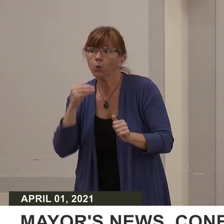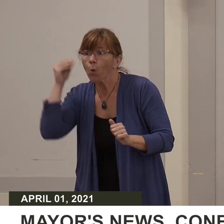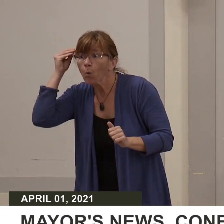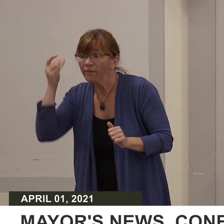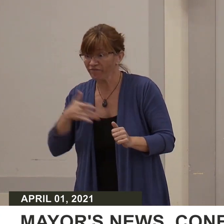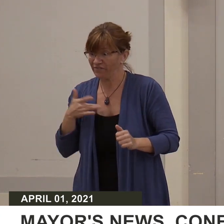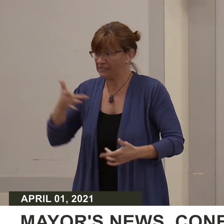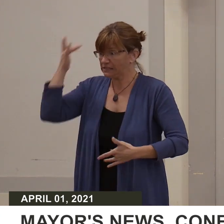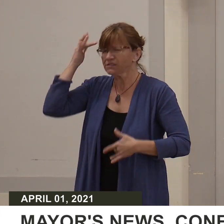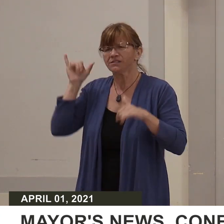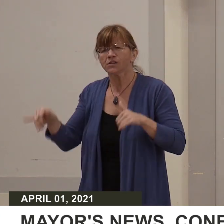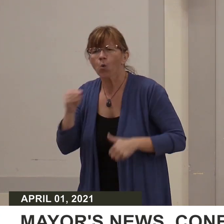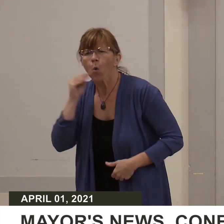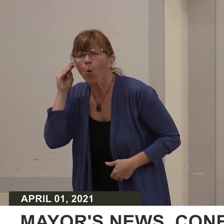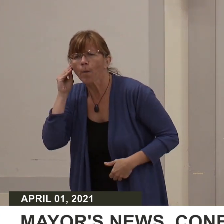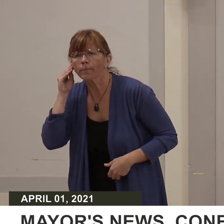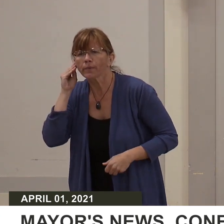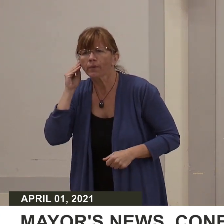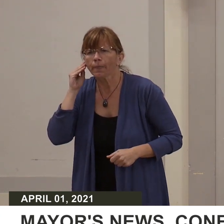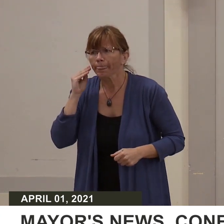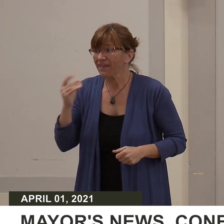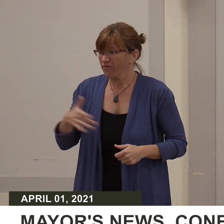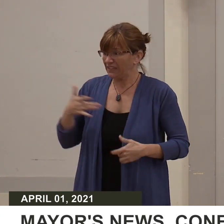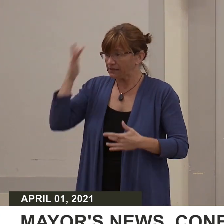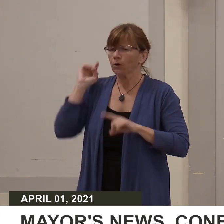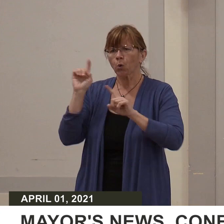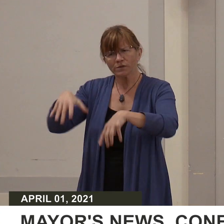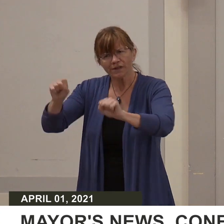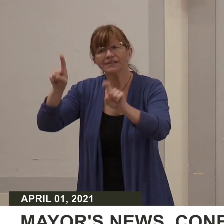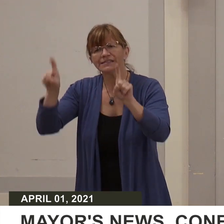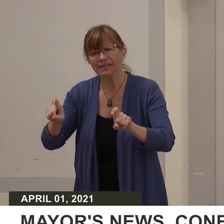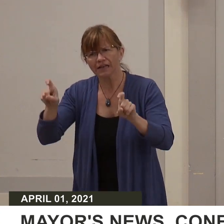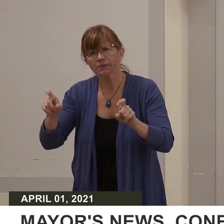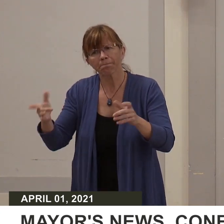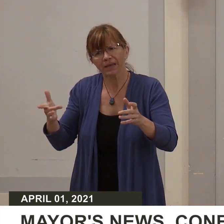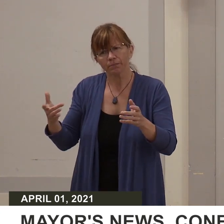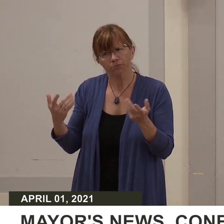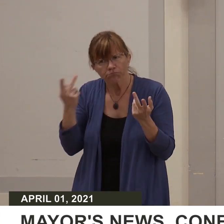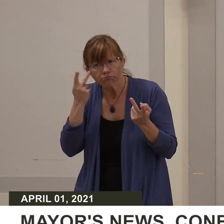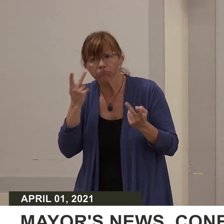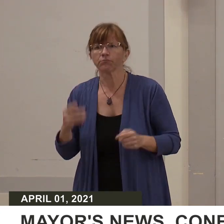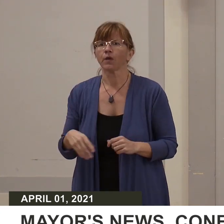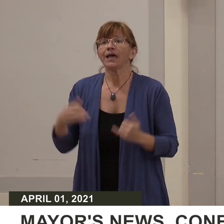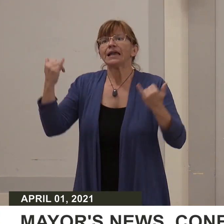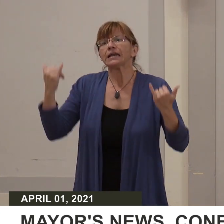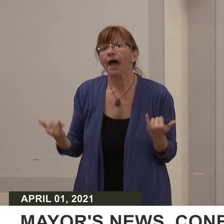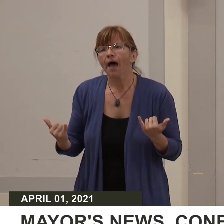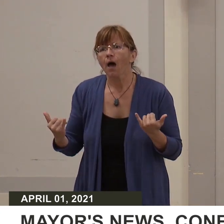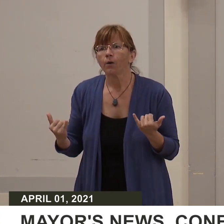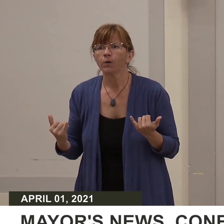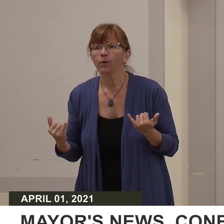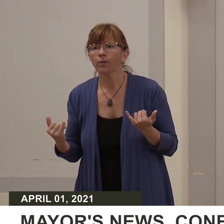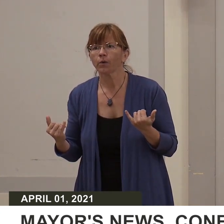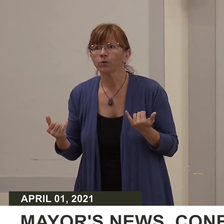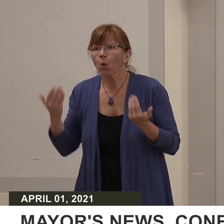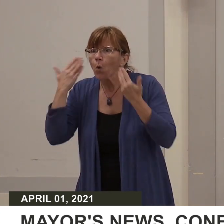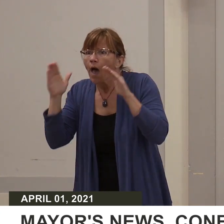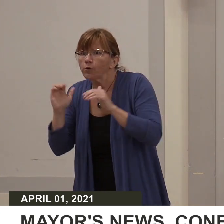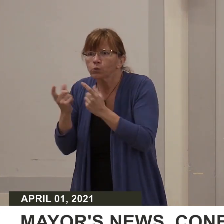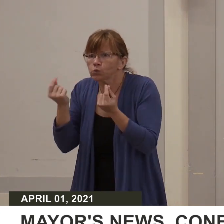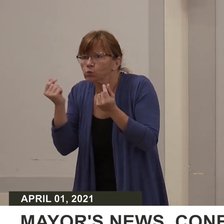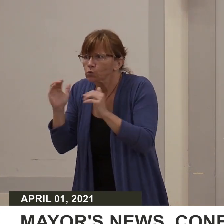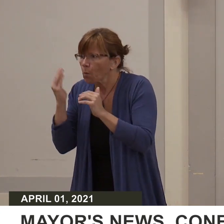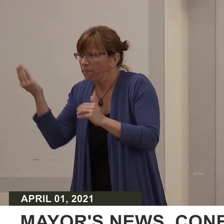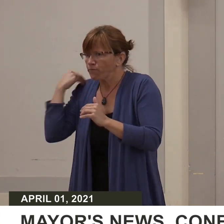exposed to someone with symptoms of COVID-19. It's no longer a question of whether individuals know how to reduce disease transmission. It's a question of